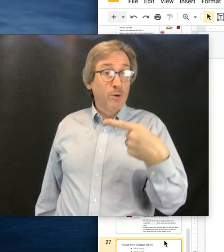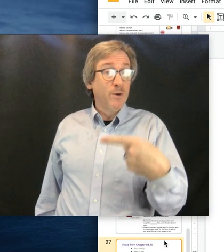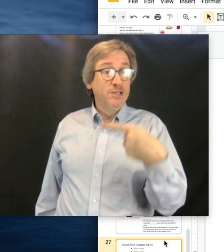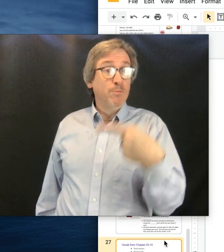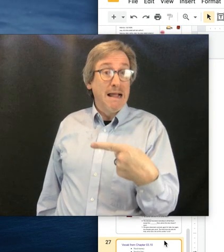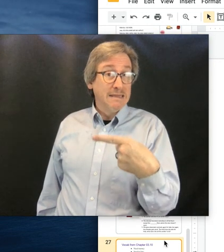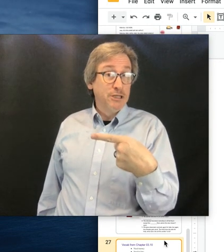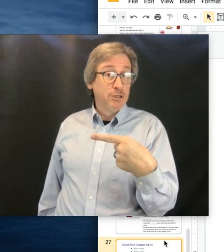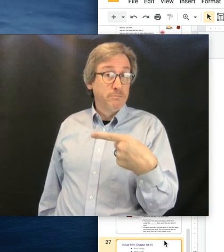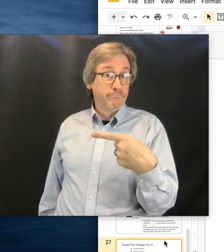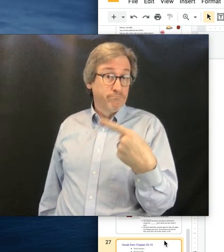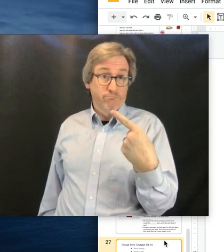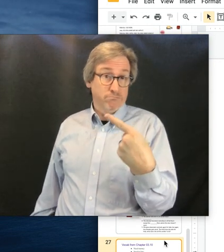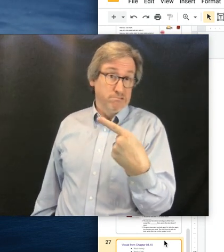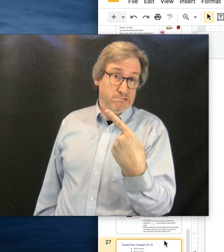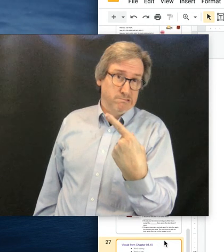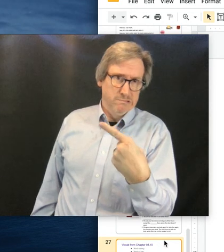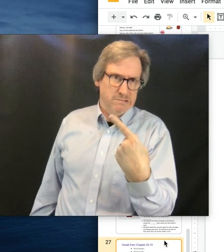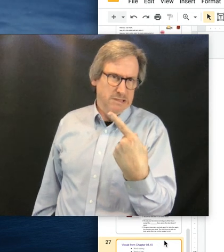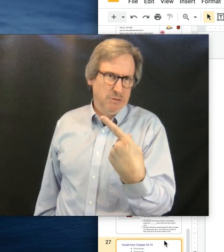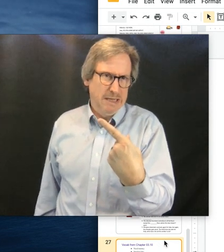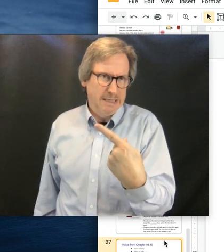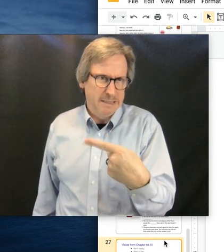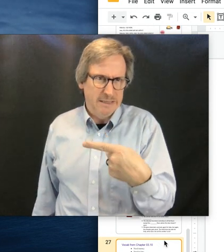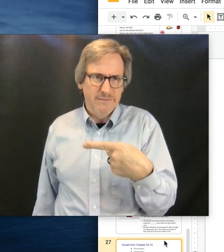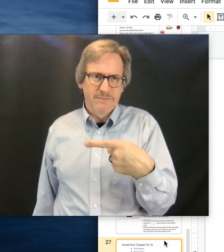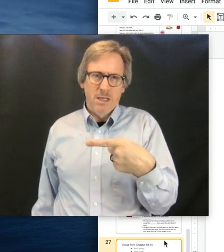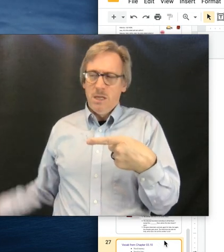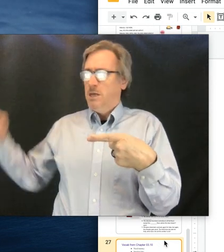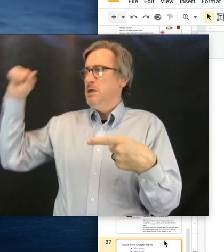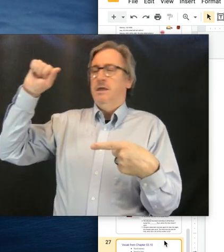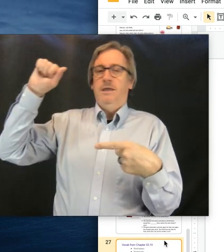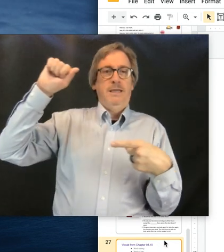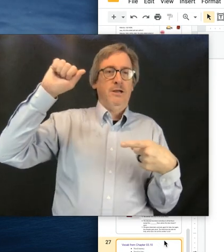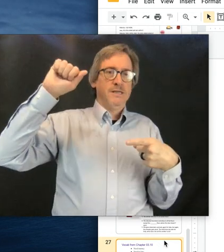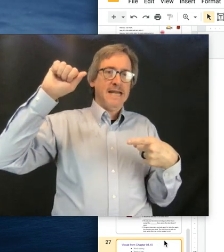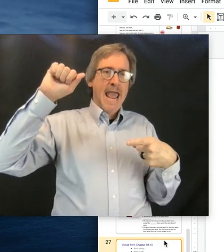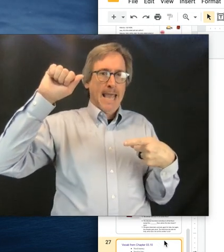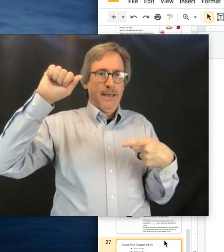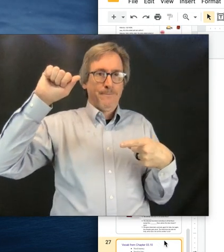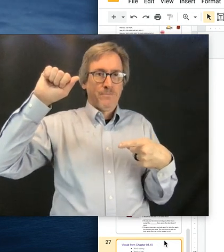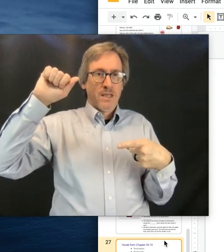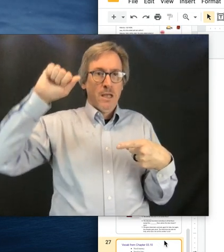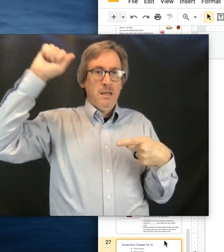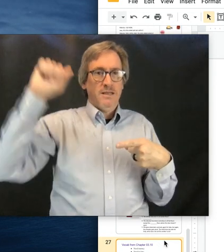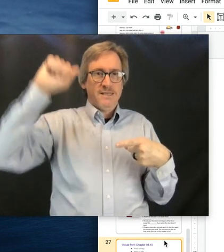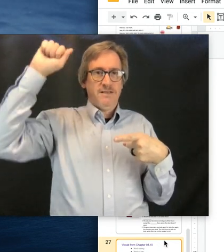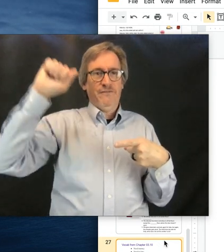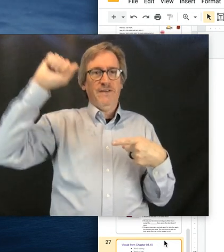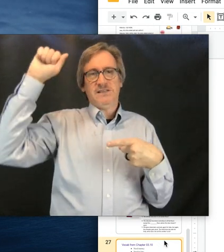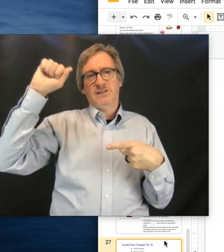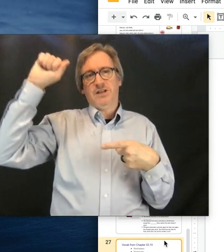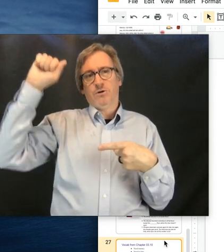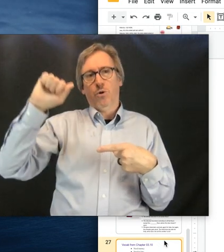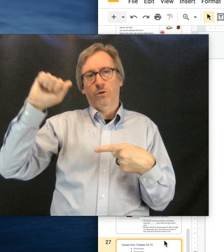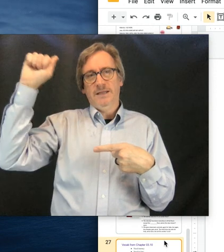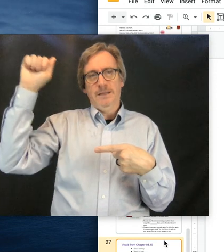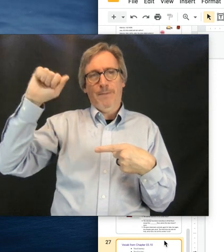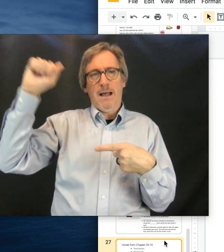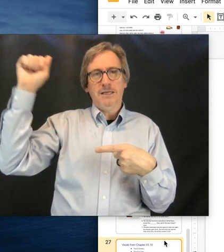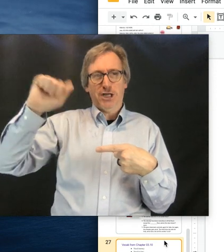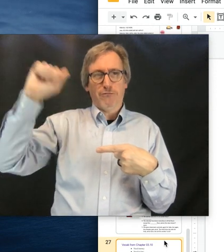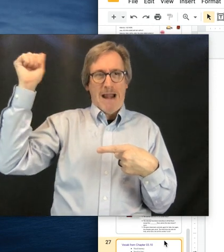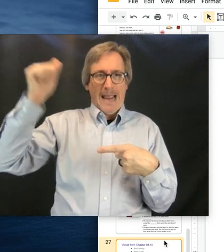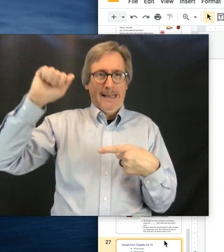that you're going to polish. That's one thing I can think of. Here's an A. This is the fist that you're holding